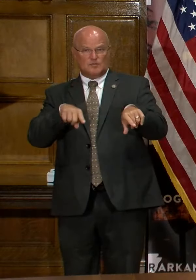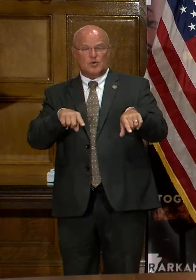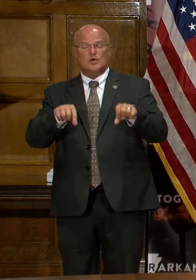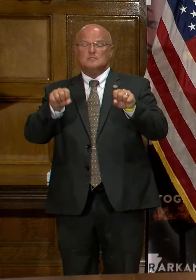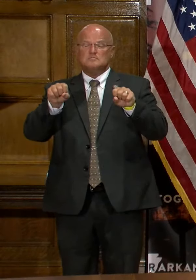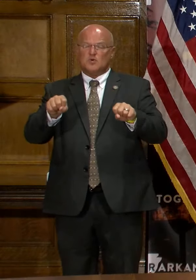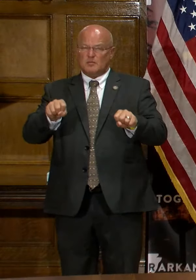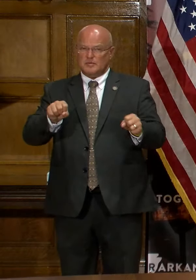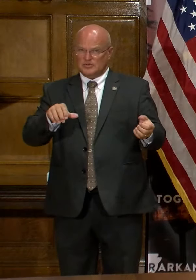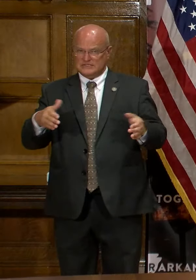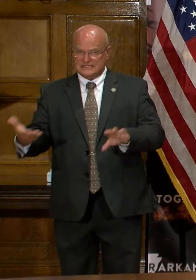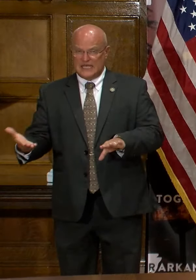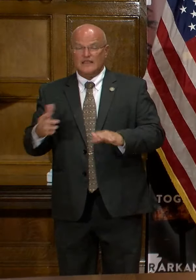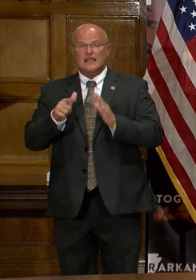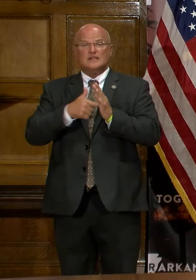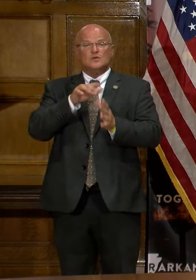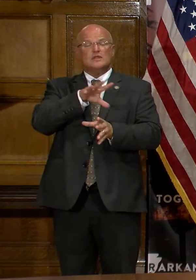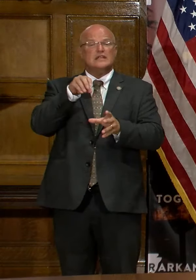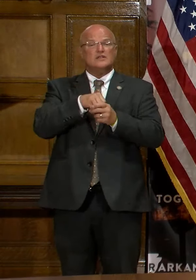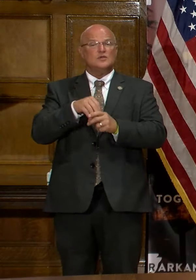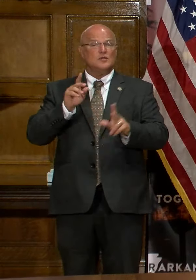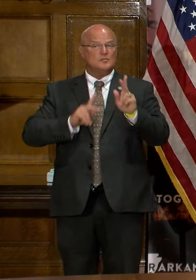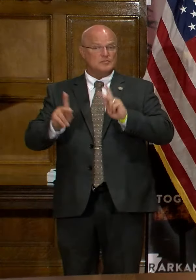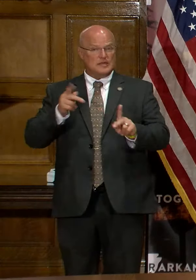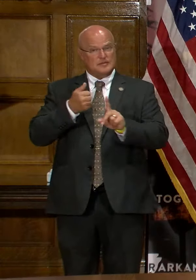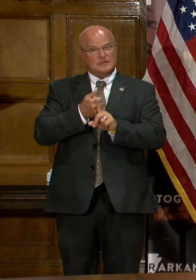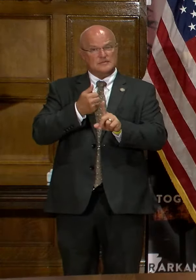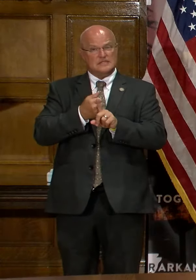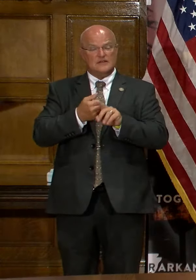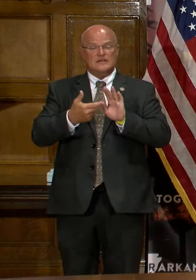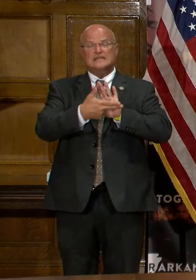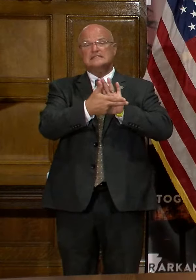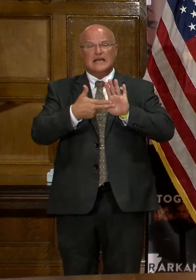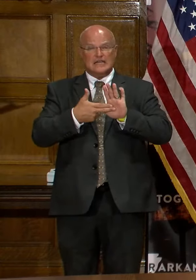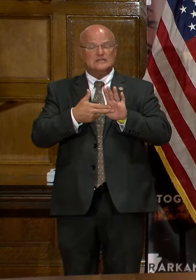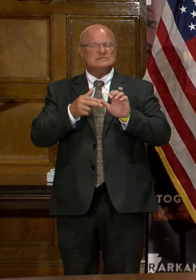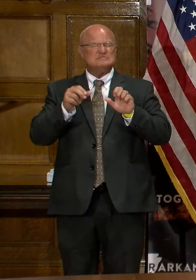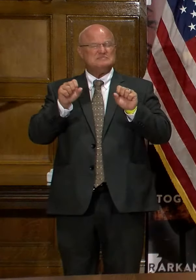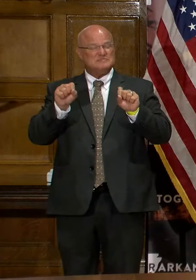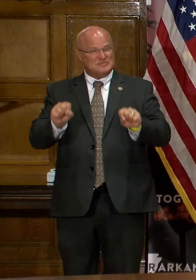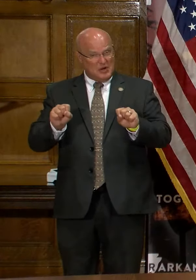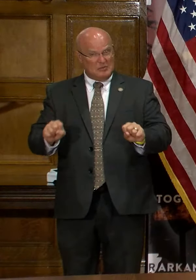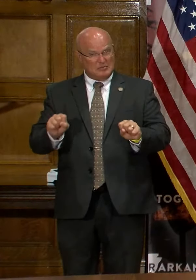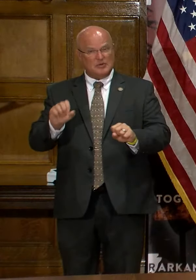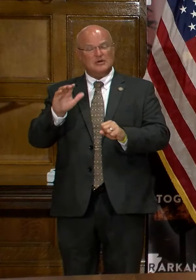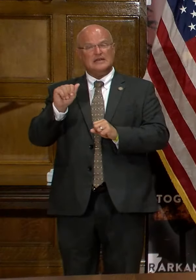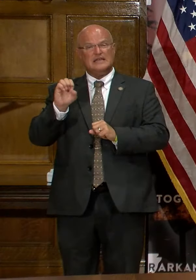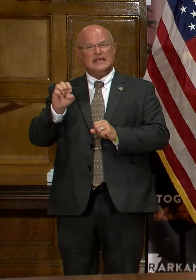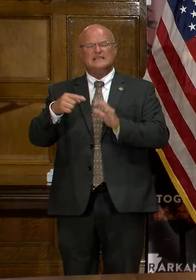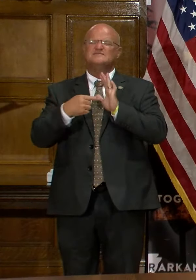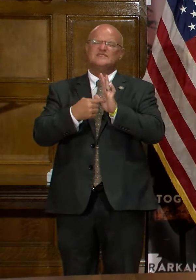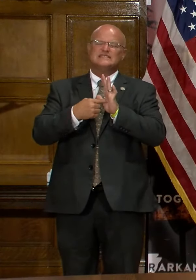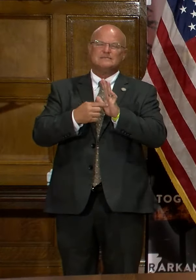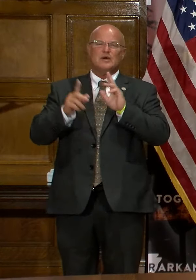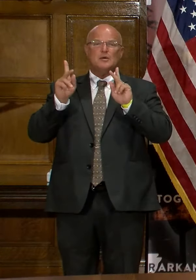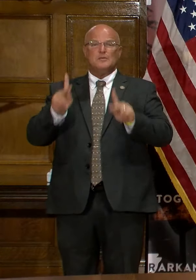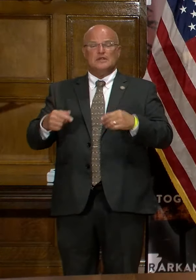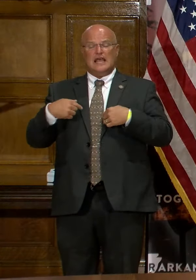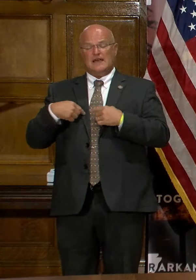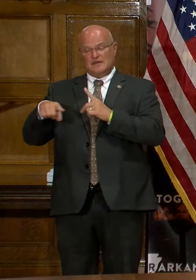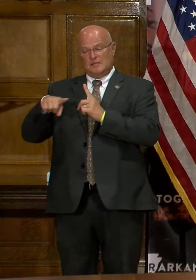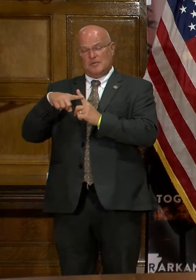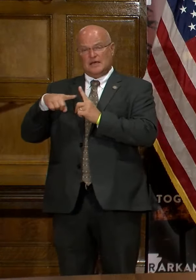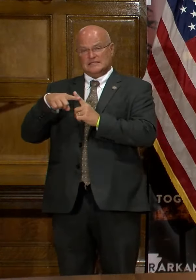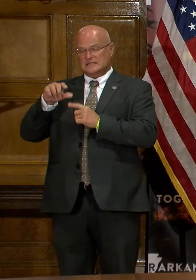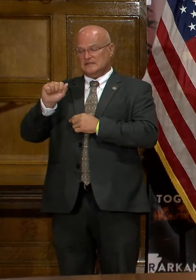probable deaths. These will include persons who were diagnosed as a probable case. So for an example, somebody who had a positive antigen